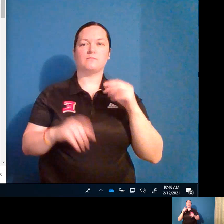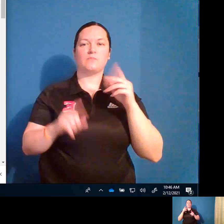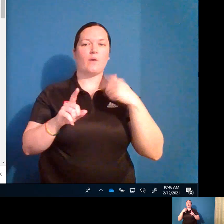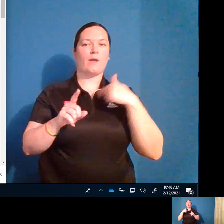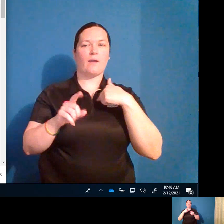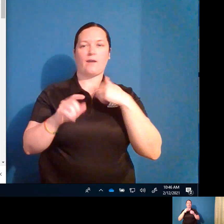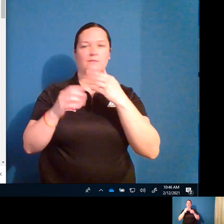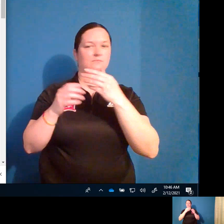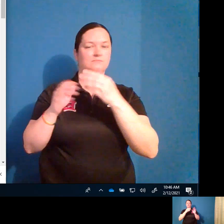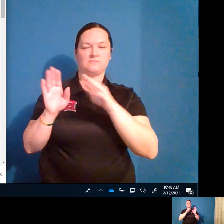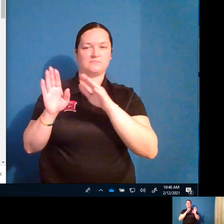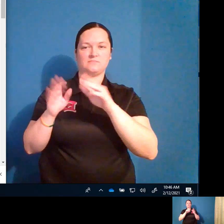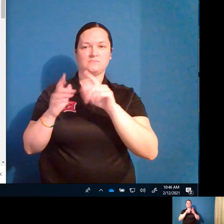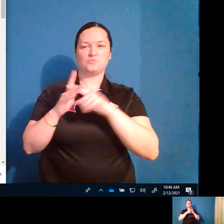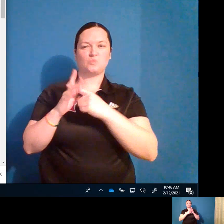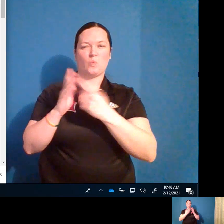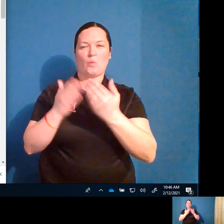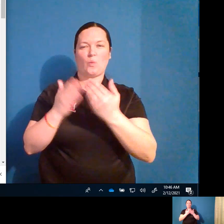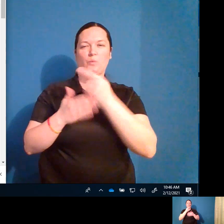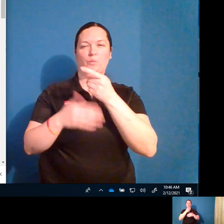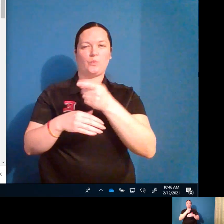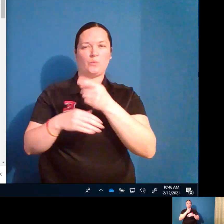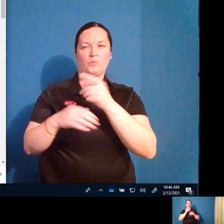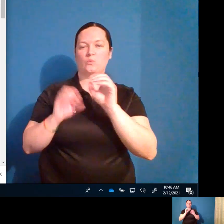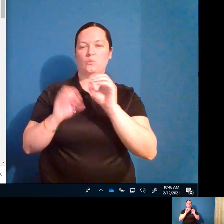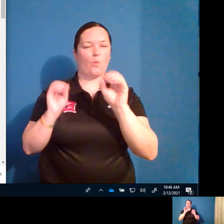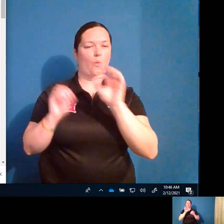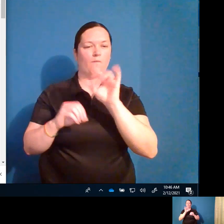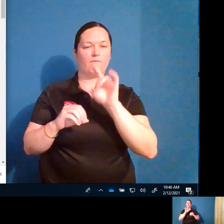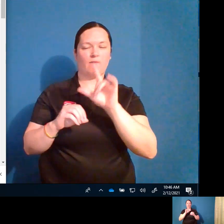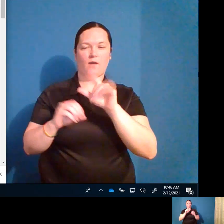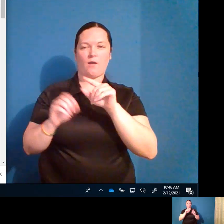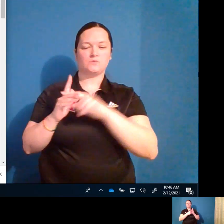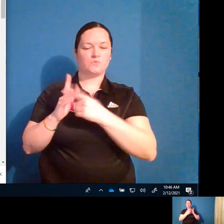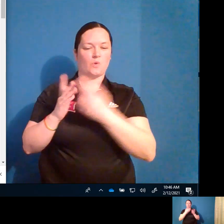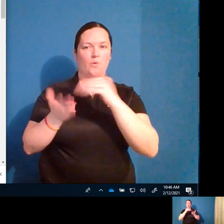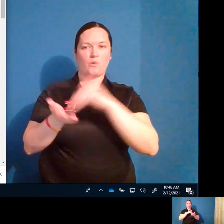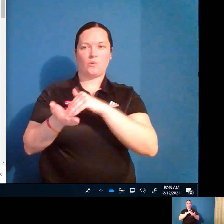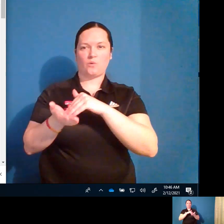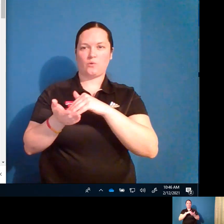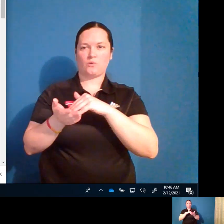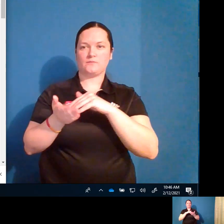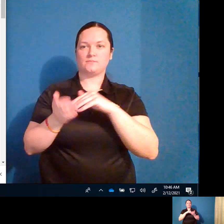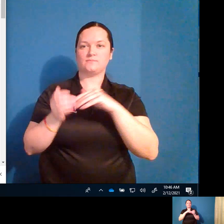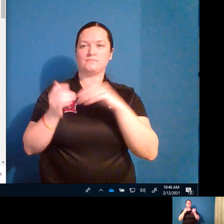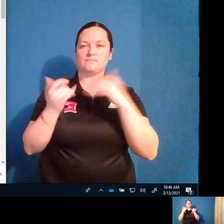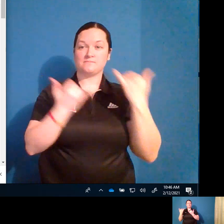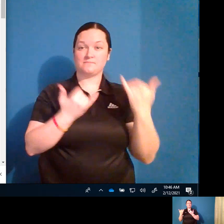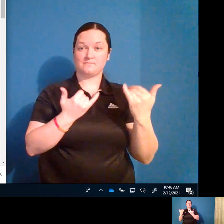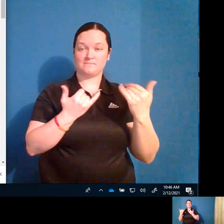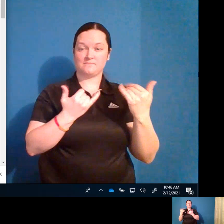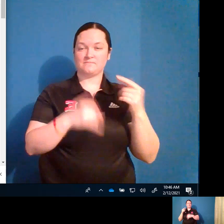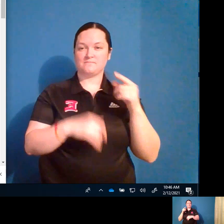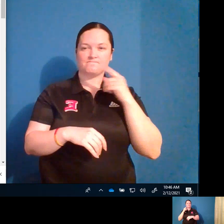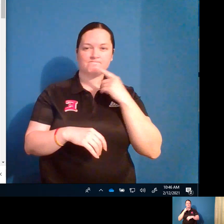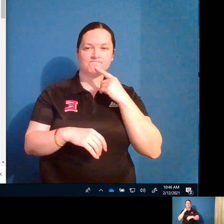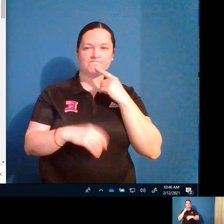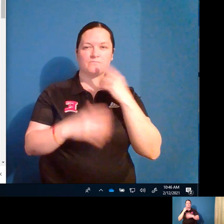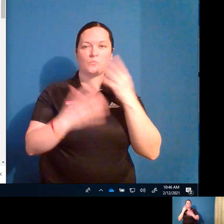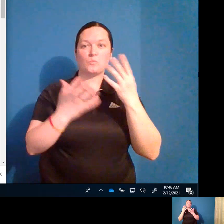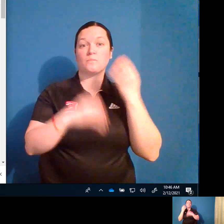of the fill. Oh, let's go no fill. Well, now let's do